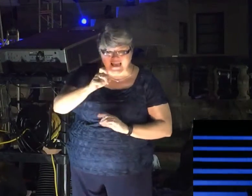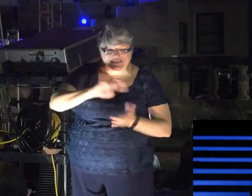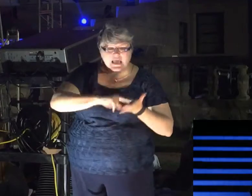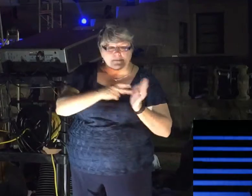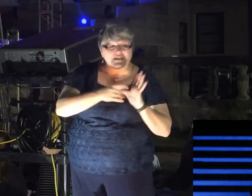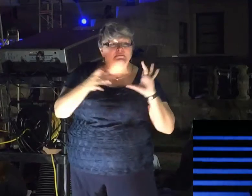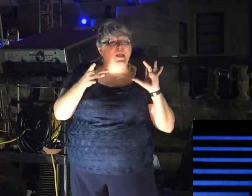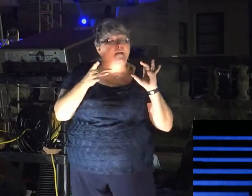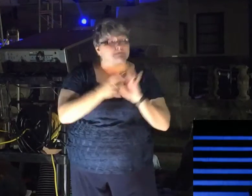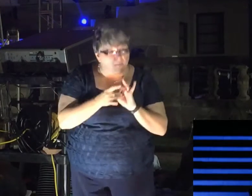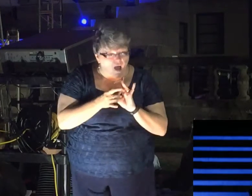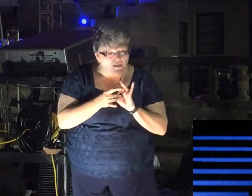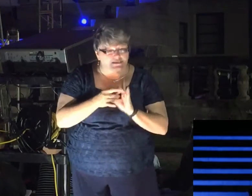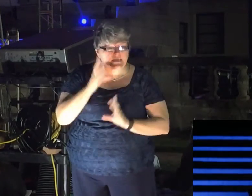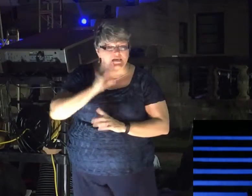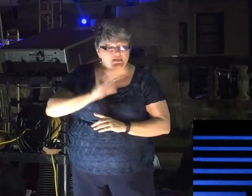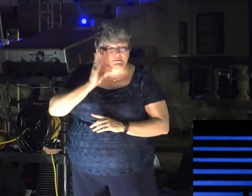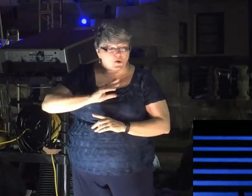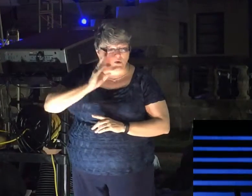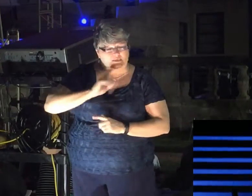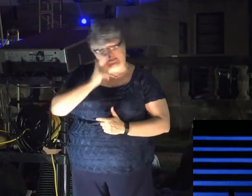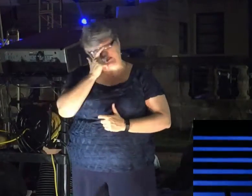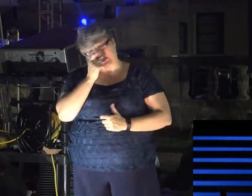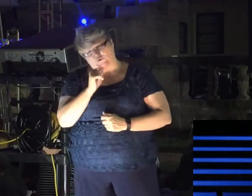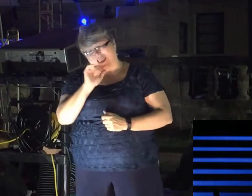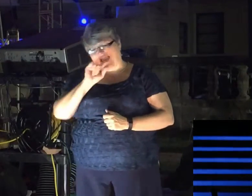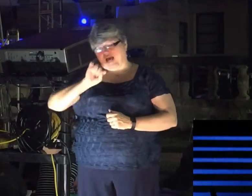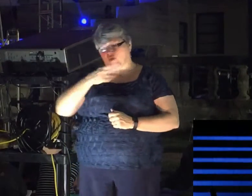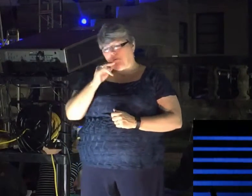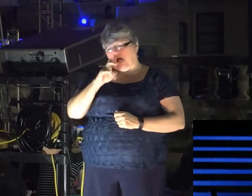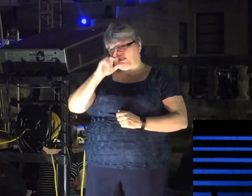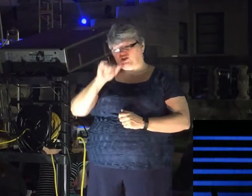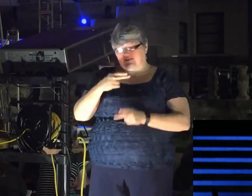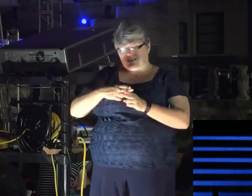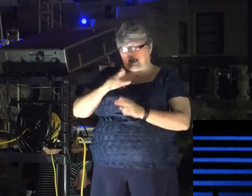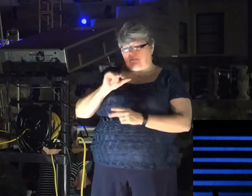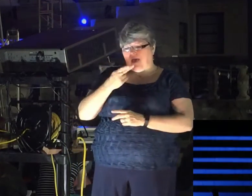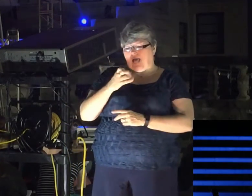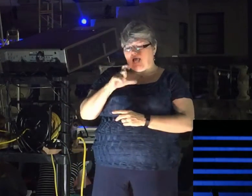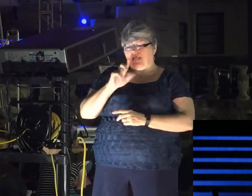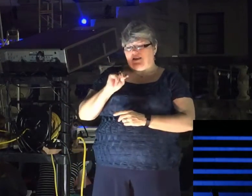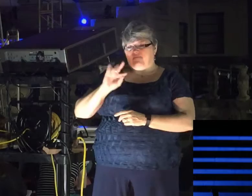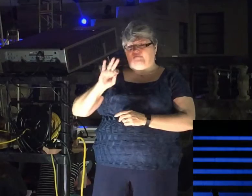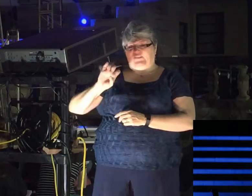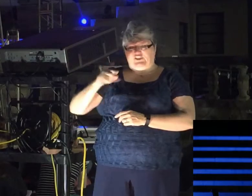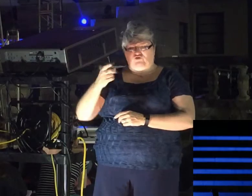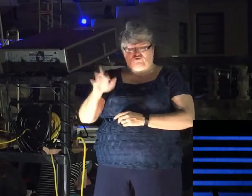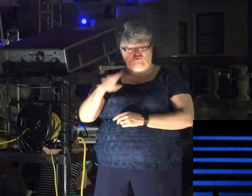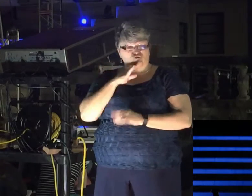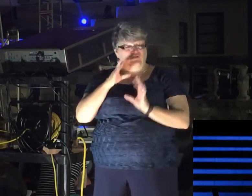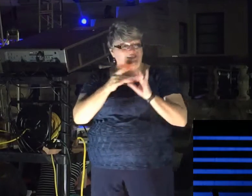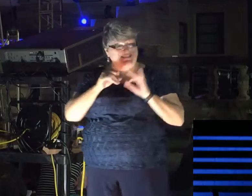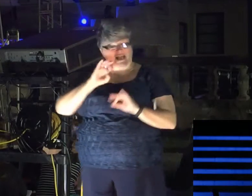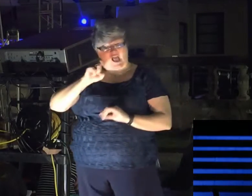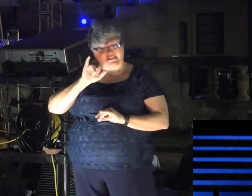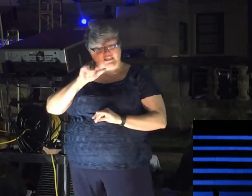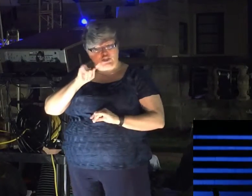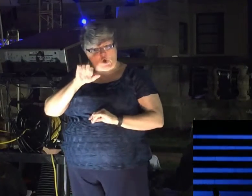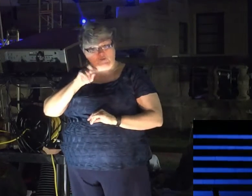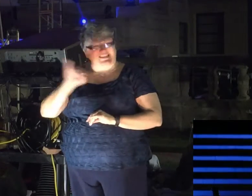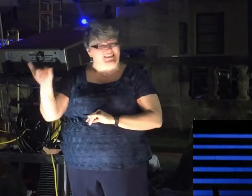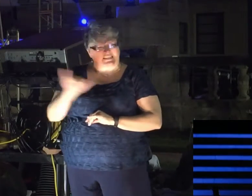Because sex is meant to be a bonding experience. It's interesting, anthropologist Helen Fisher says it this way. She